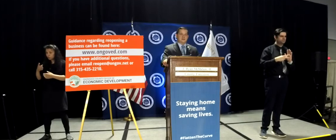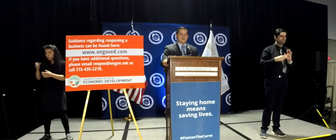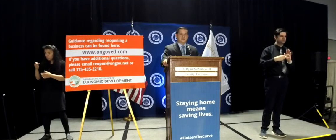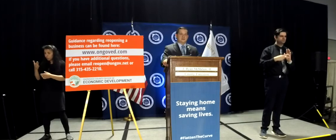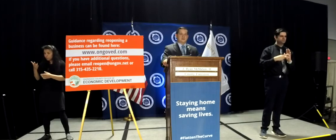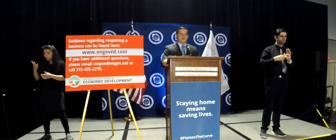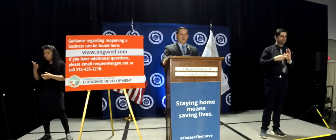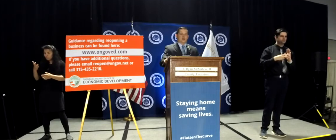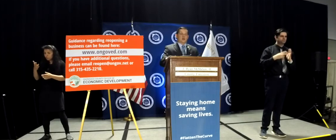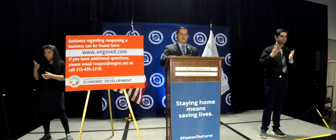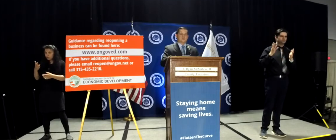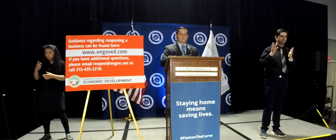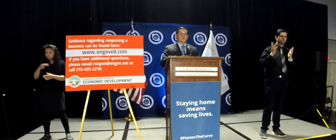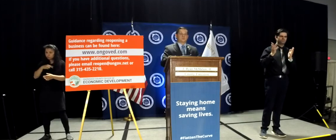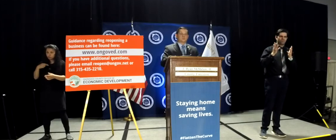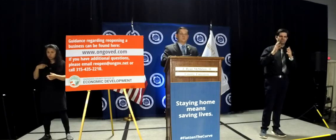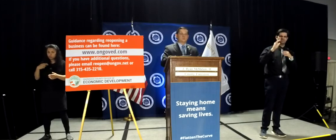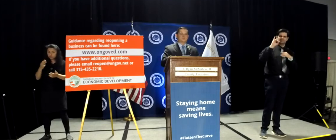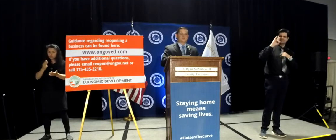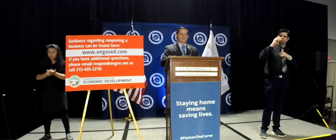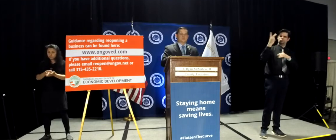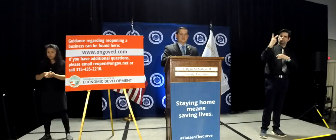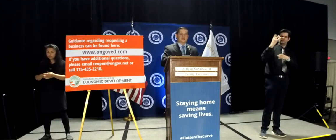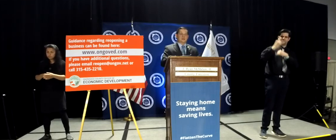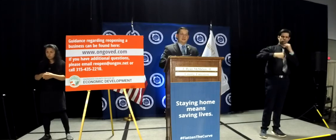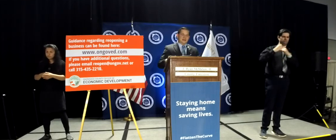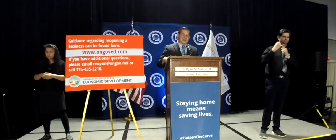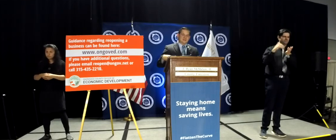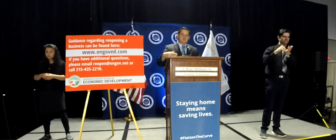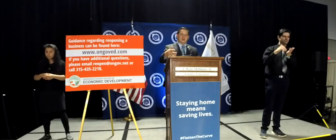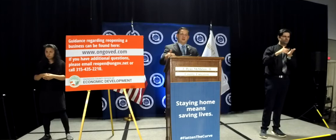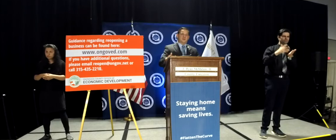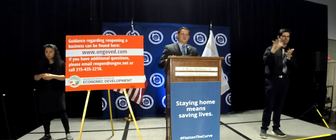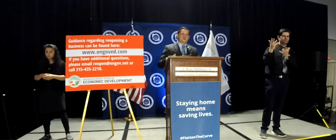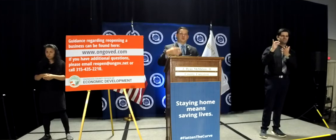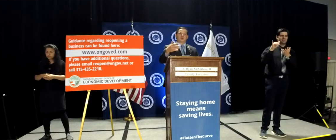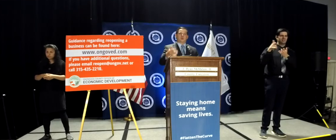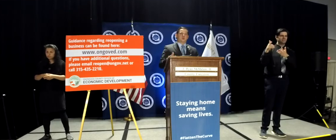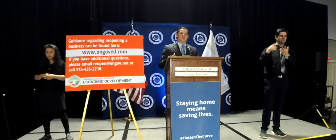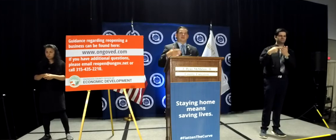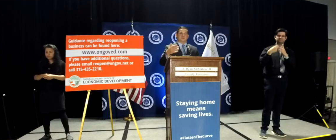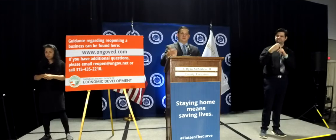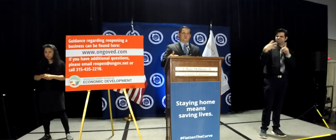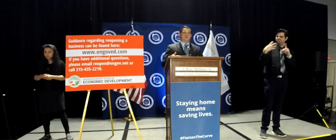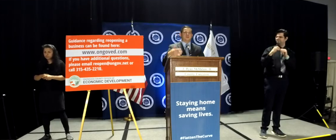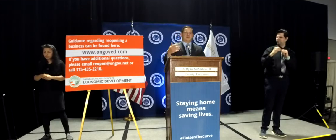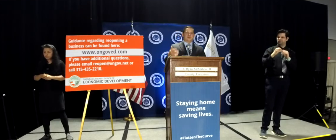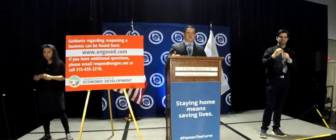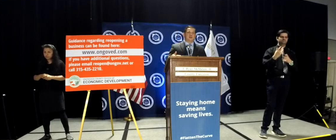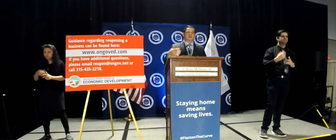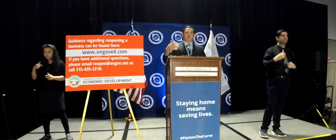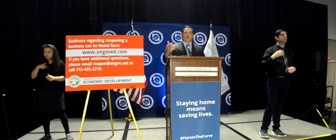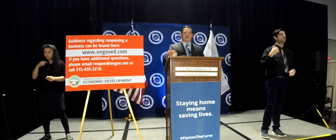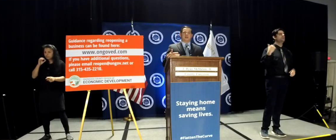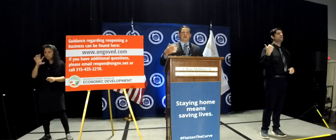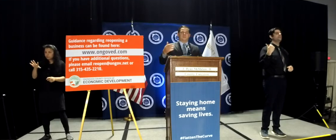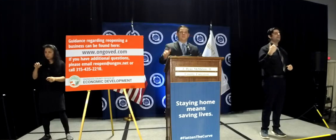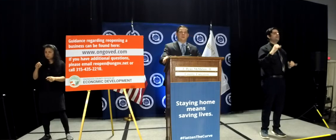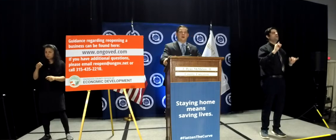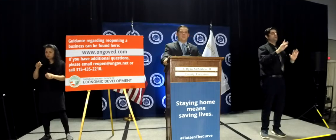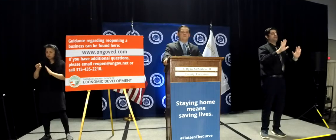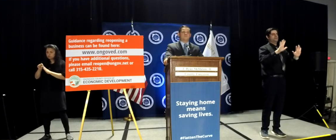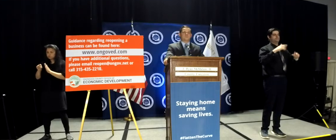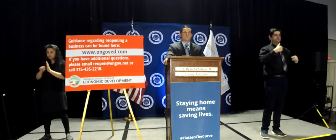I think for us, and again, I explain the Central New York perspective to the state. It's important they